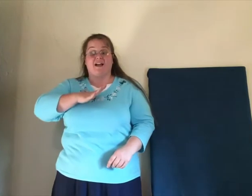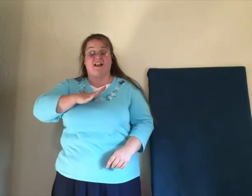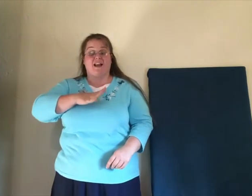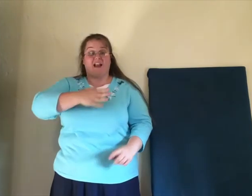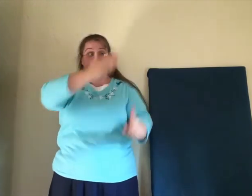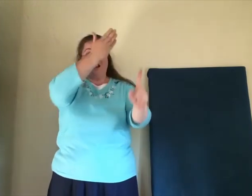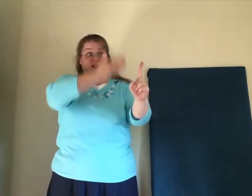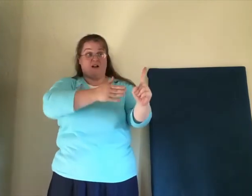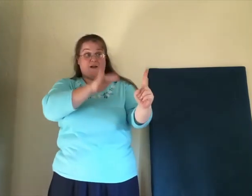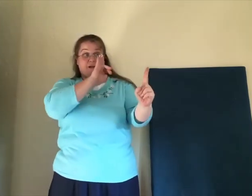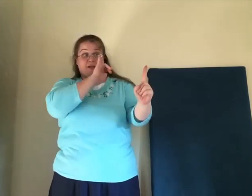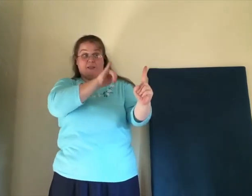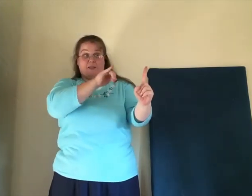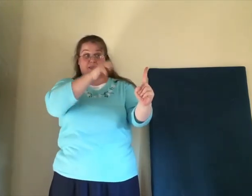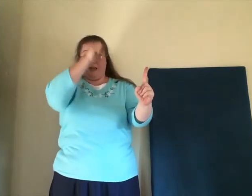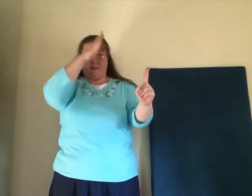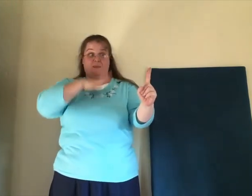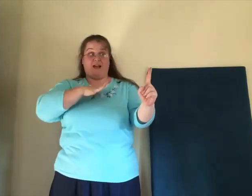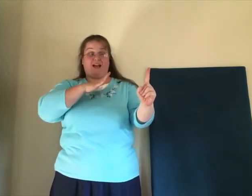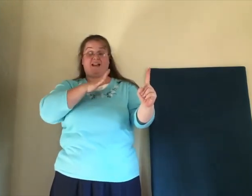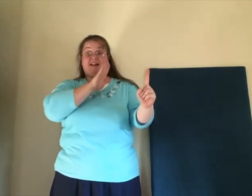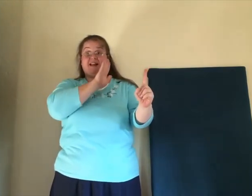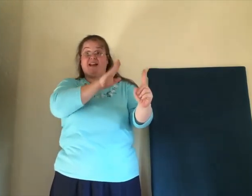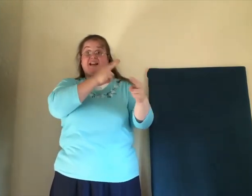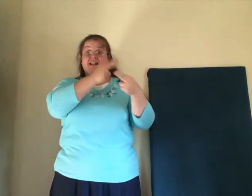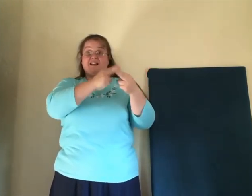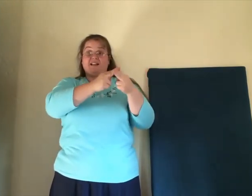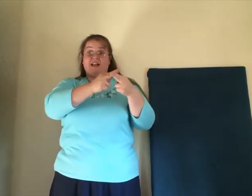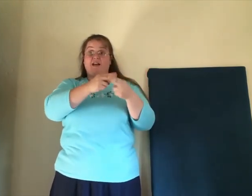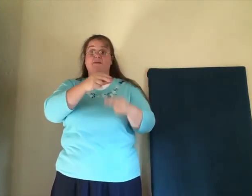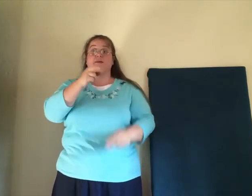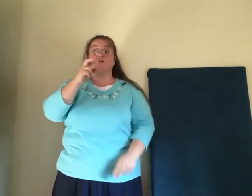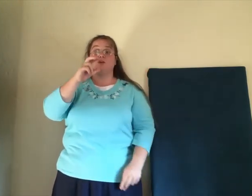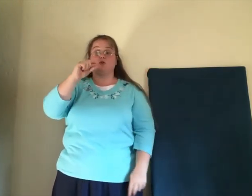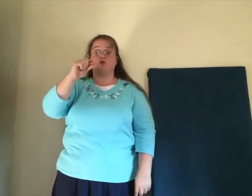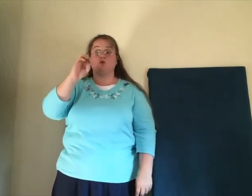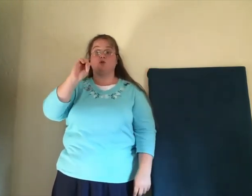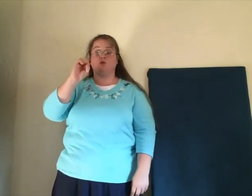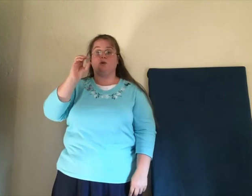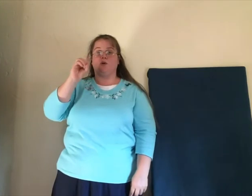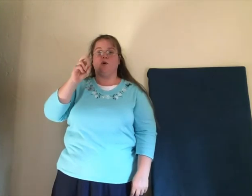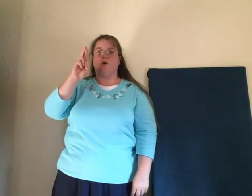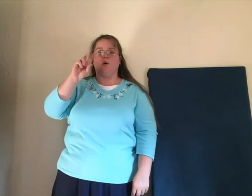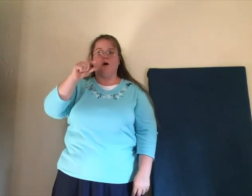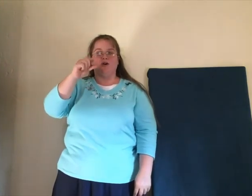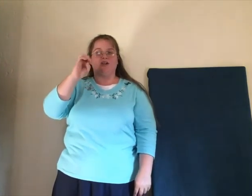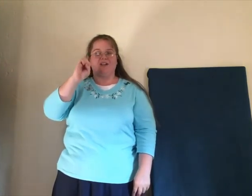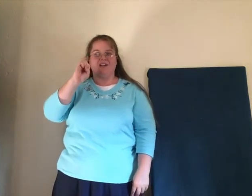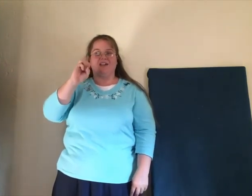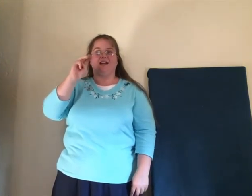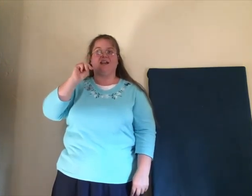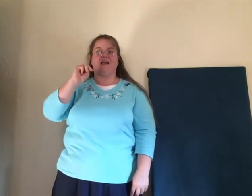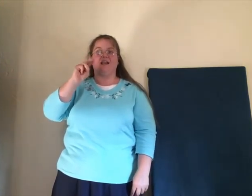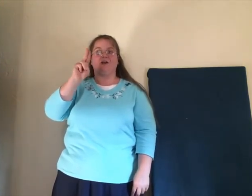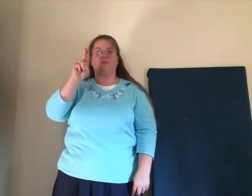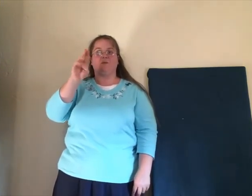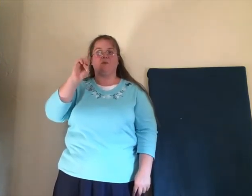I have a story about a man. That man, his name is George